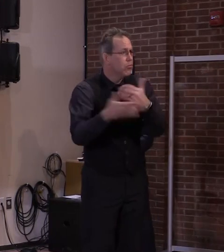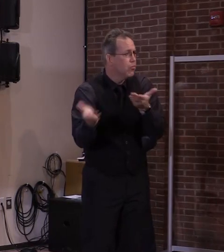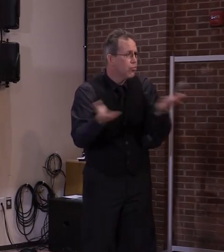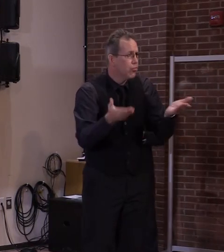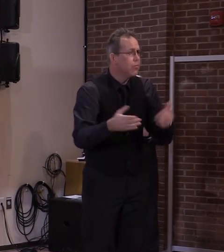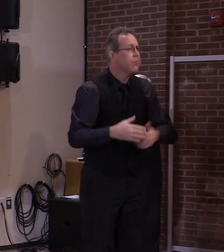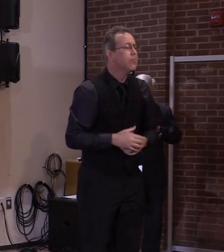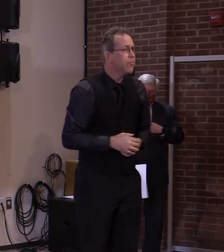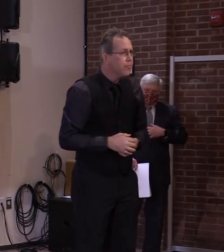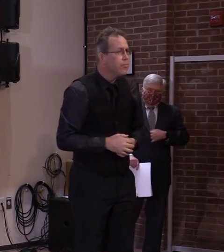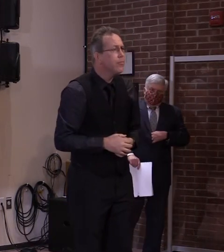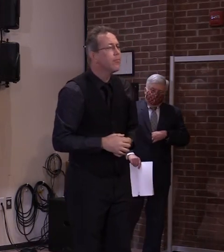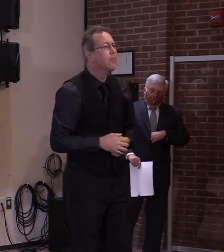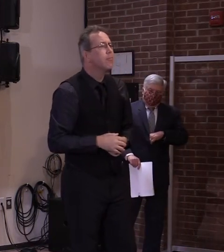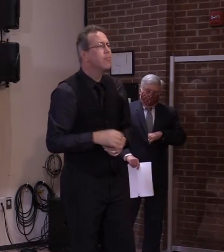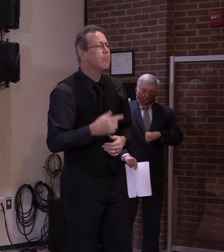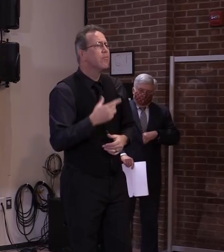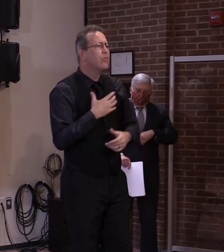webinar at